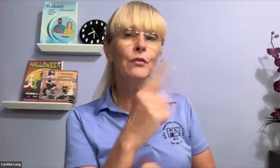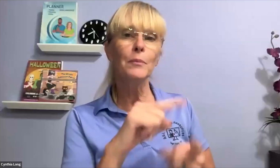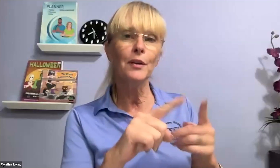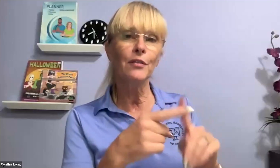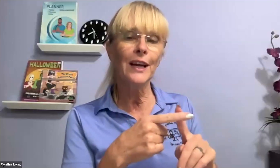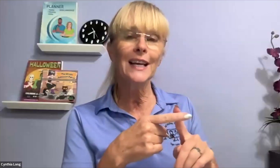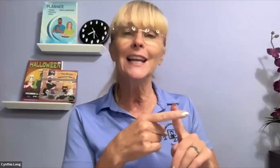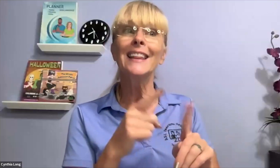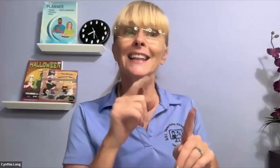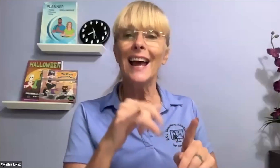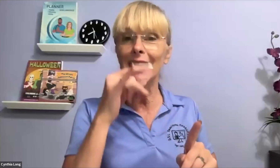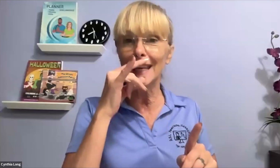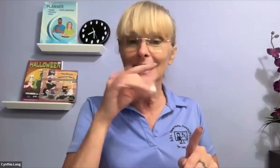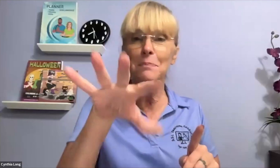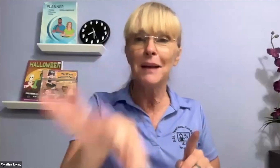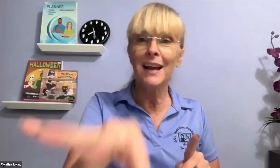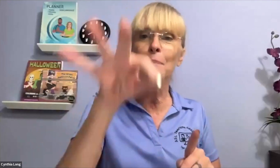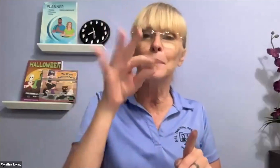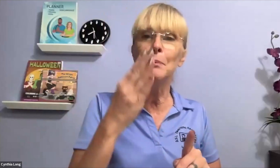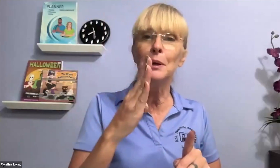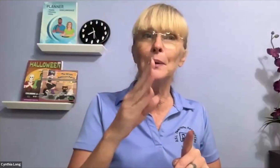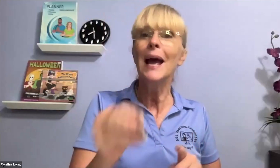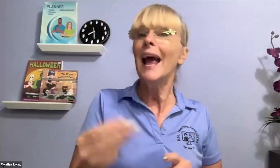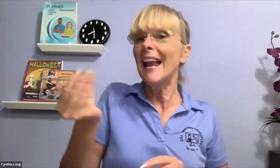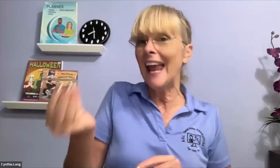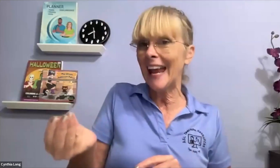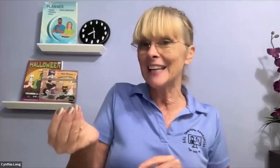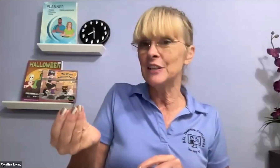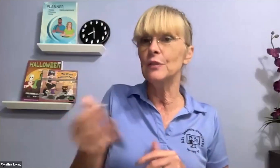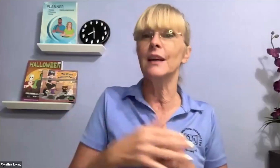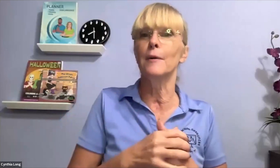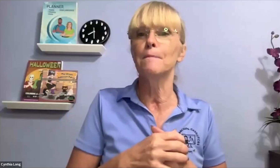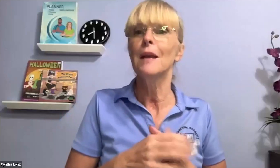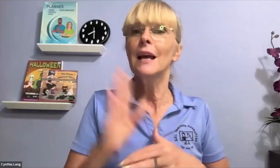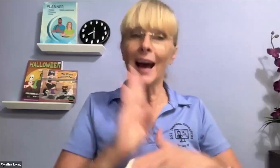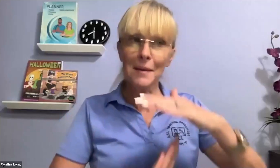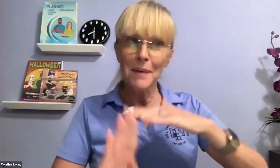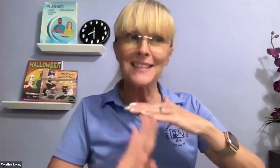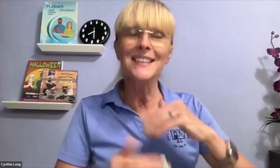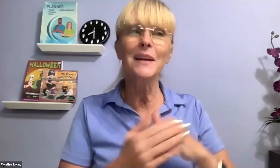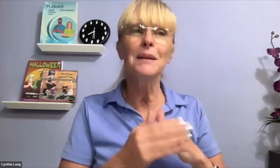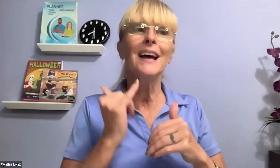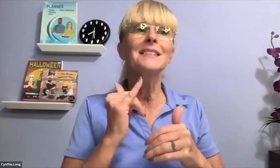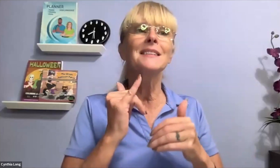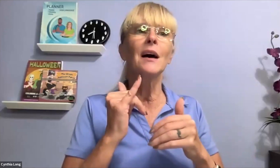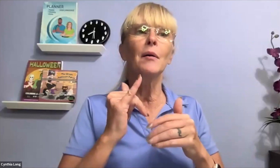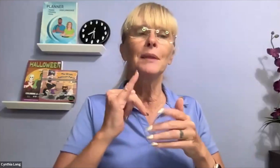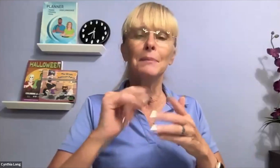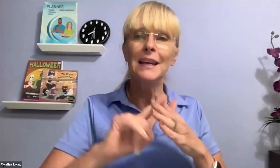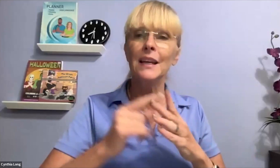from their friend, and then the kids pick up the blue and hand it to them. Kind of basic, but that's the beginning